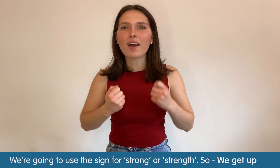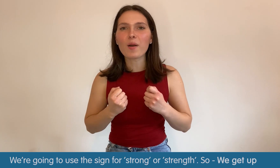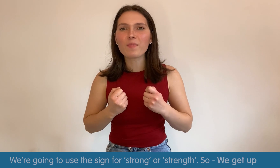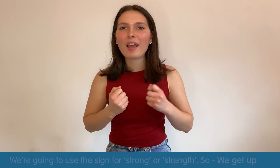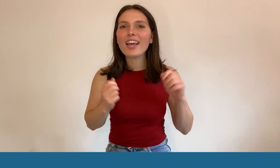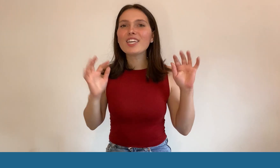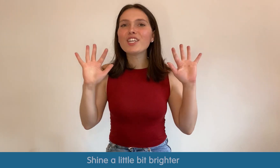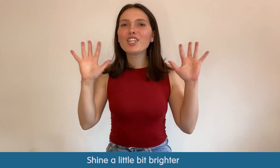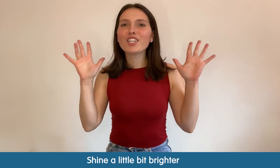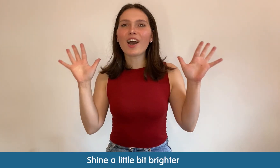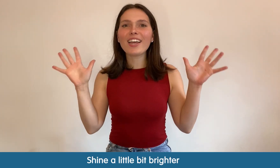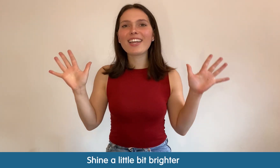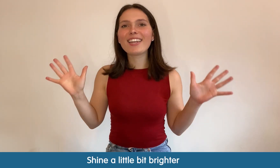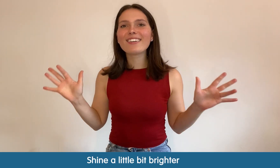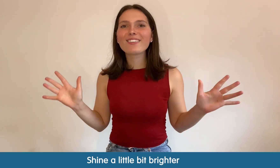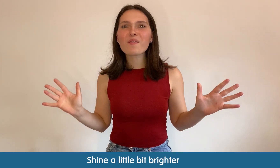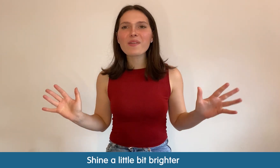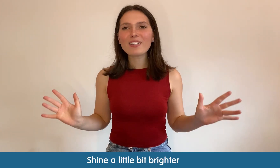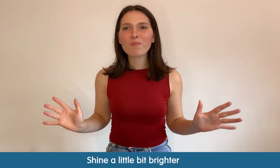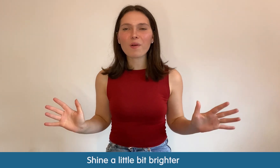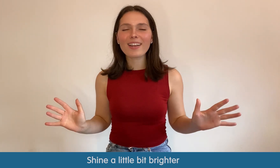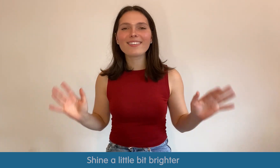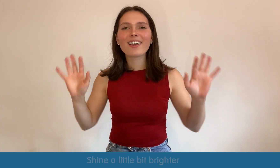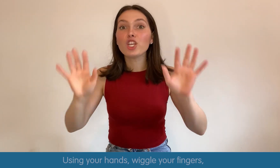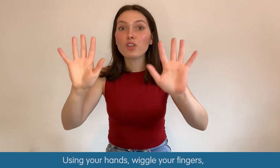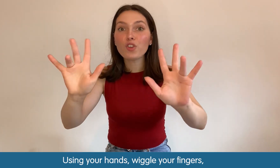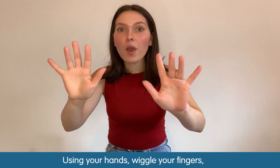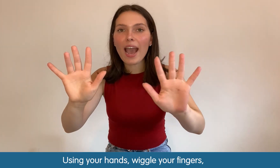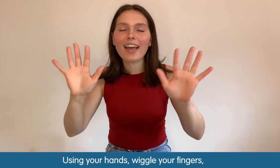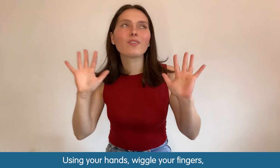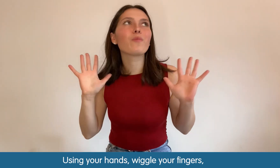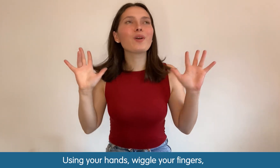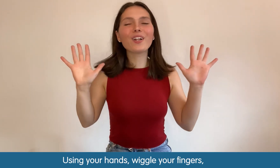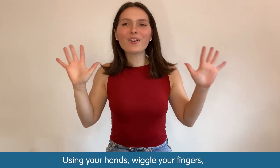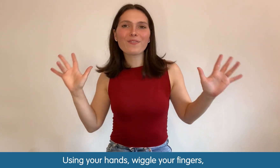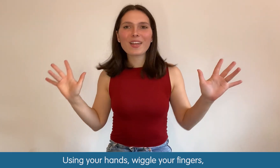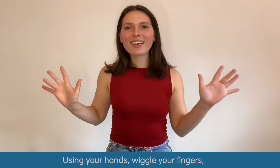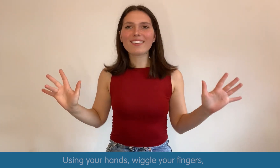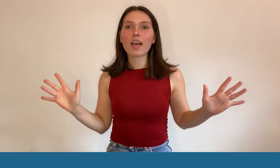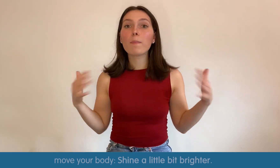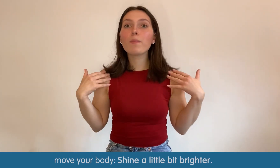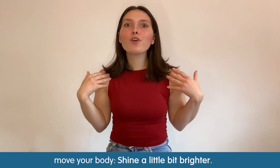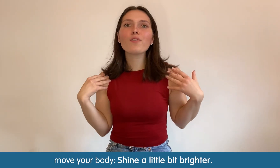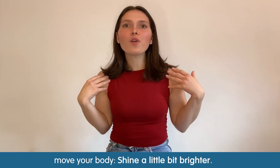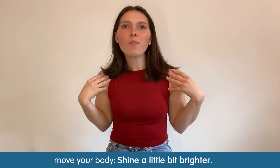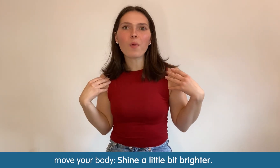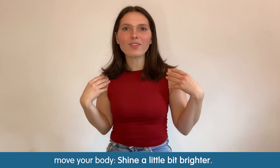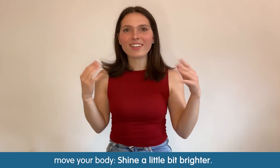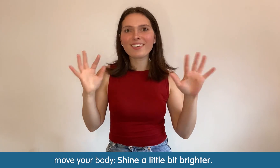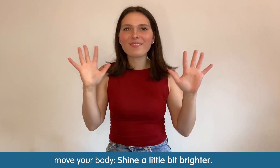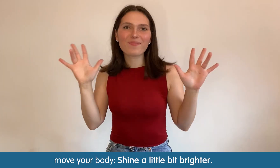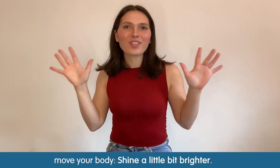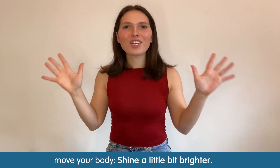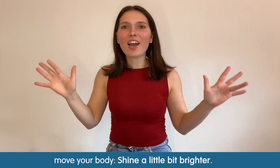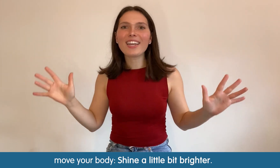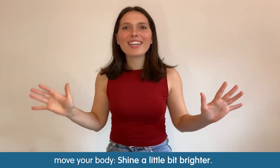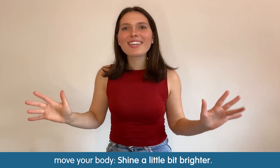up, shine a little bit brighter. Using your hands, wiggle your fingers, move your body, shine a little